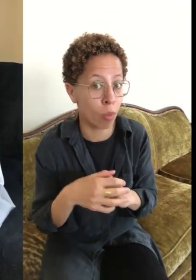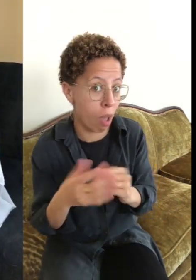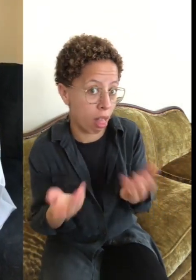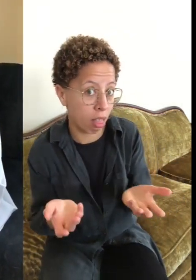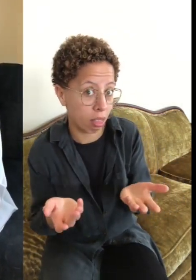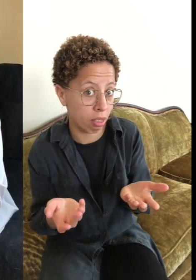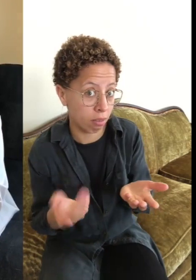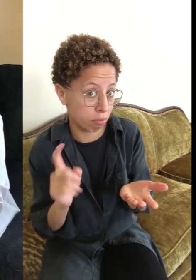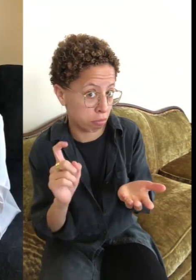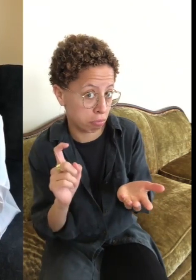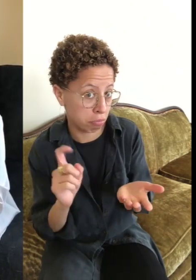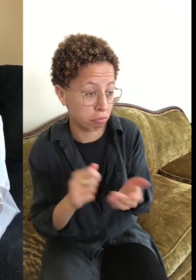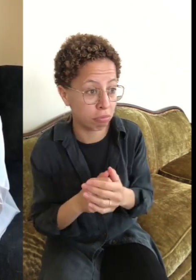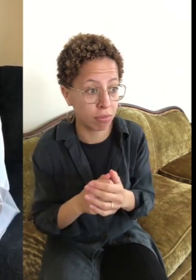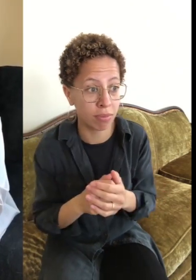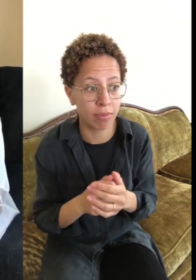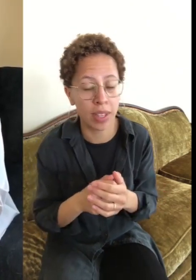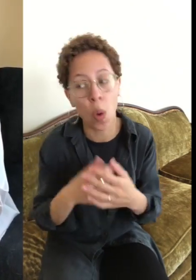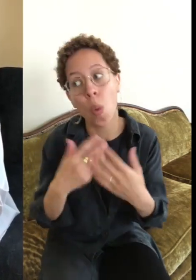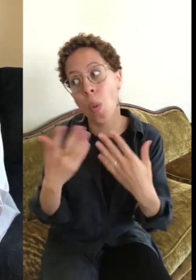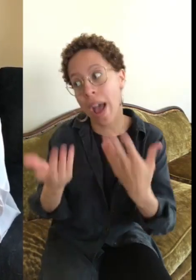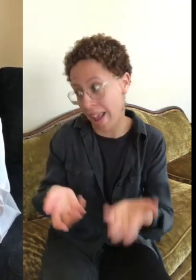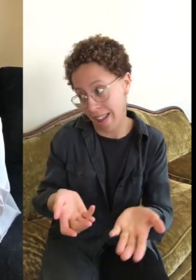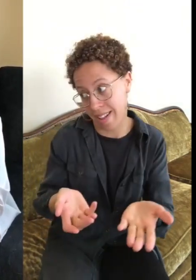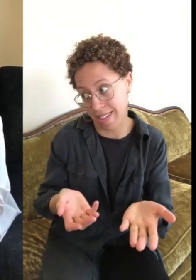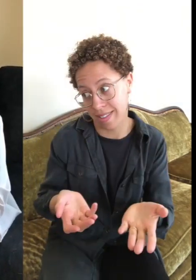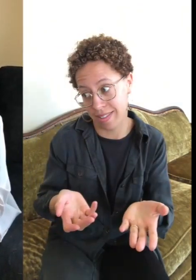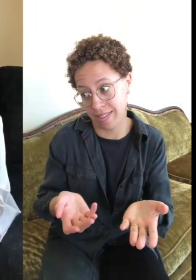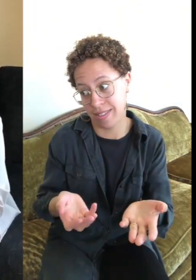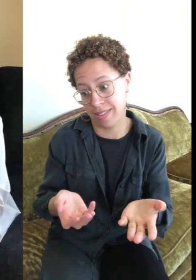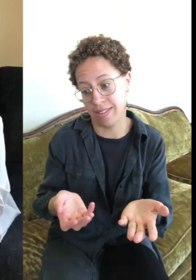Well, what do you think? Well,